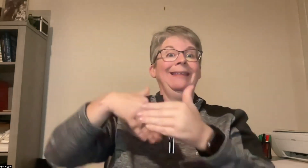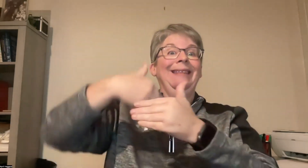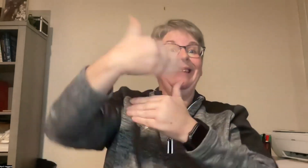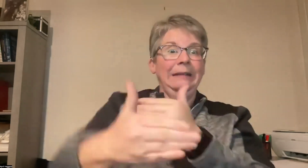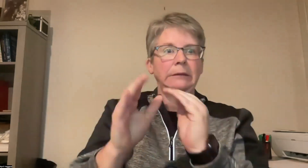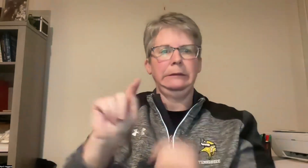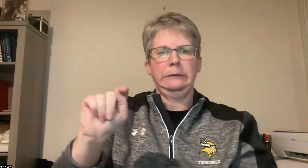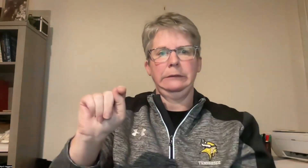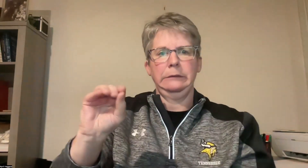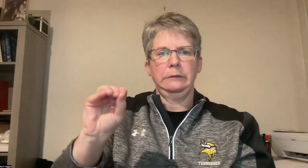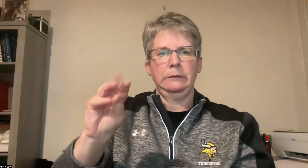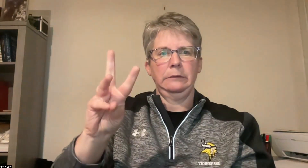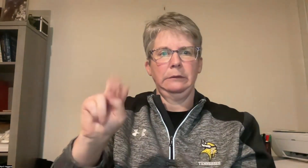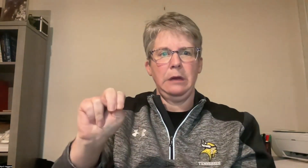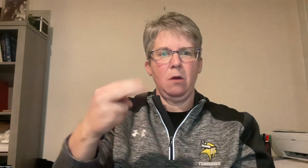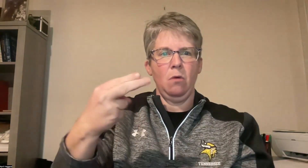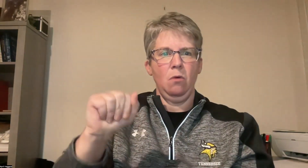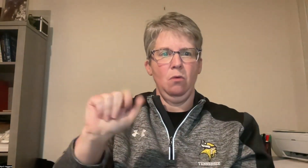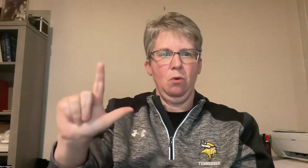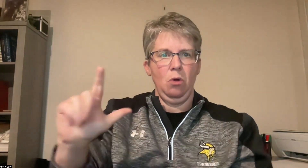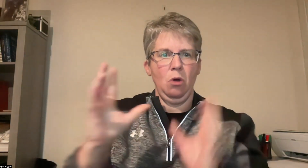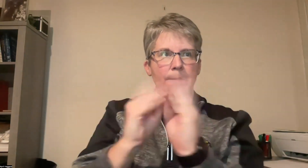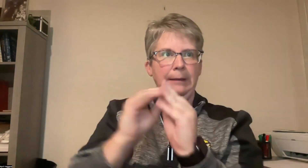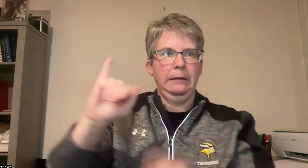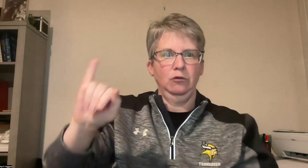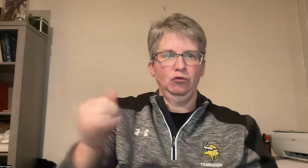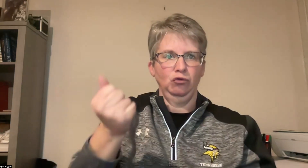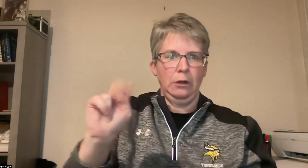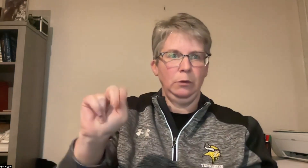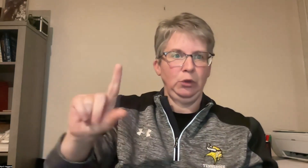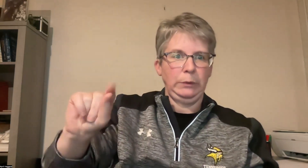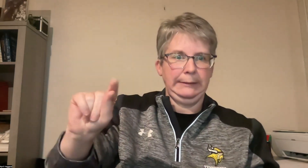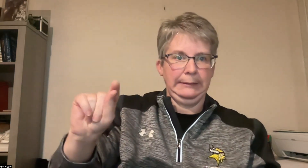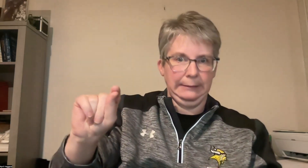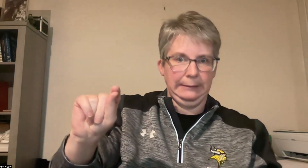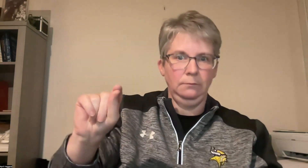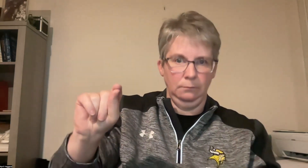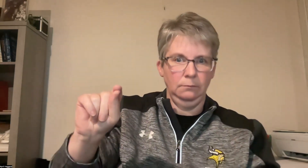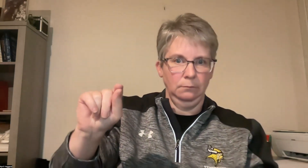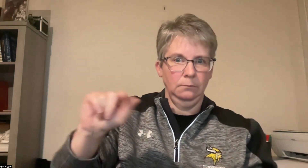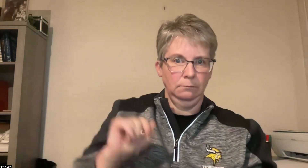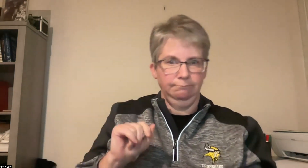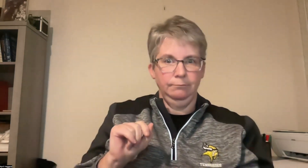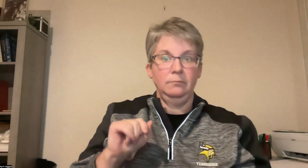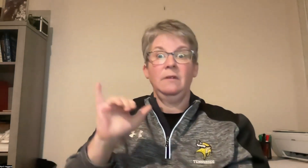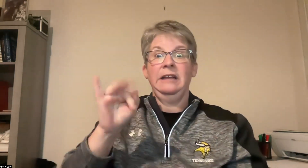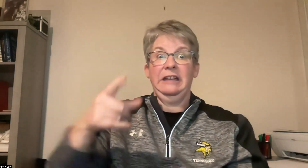So that name will be discussed at the next town hall meeting, and that will be January 20th.